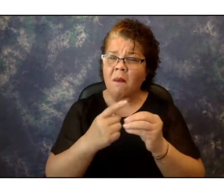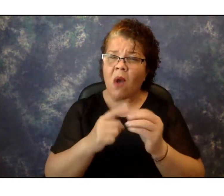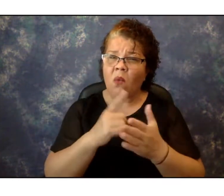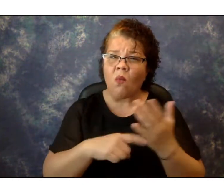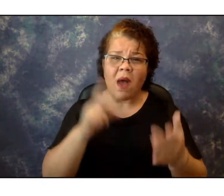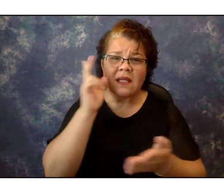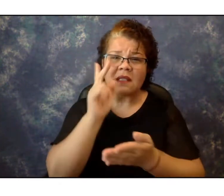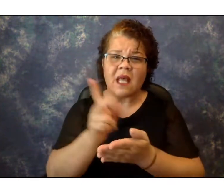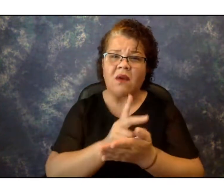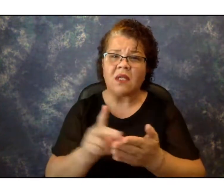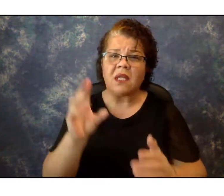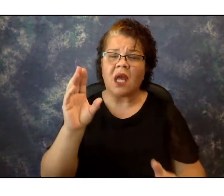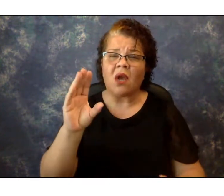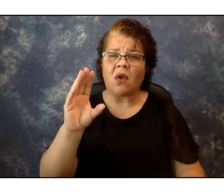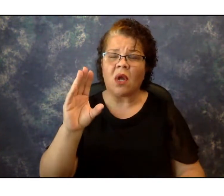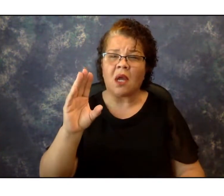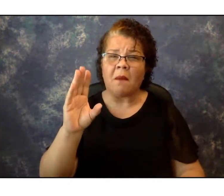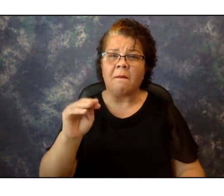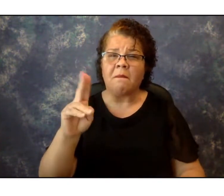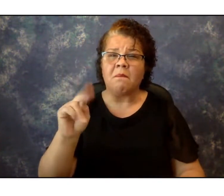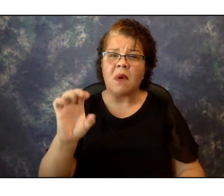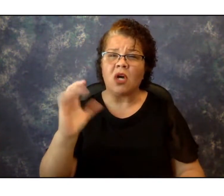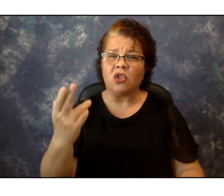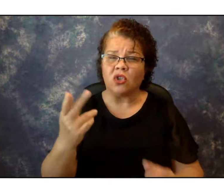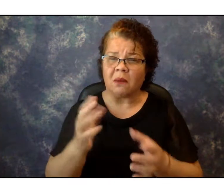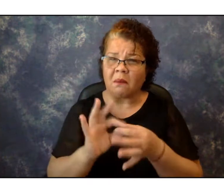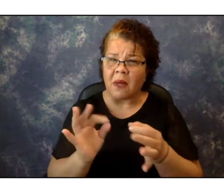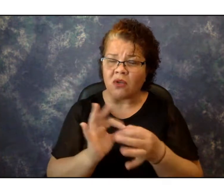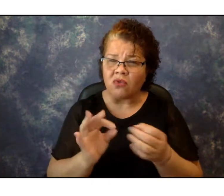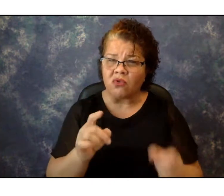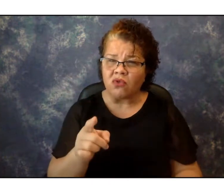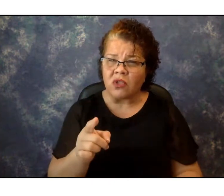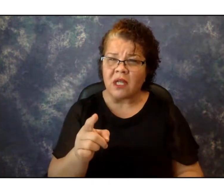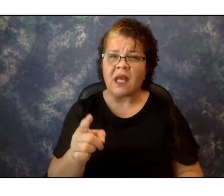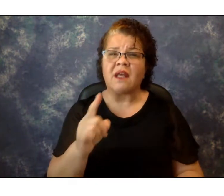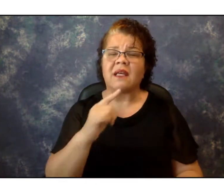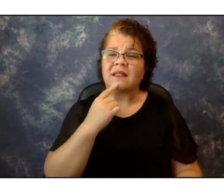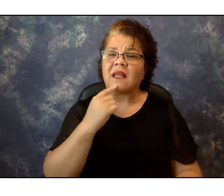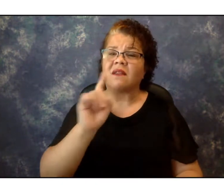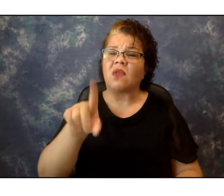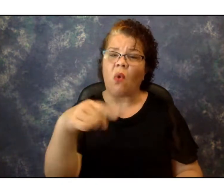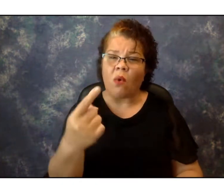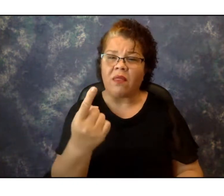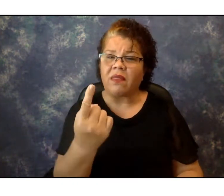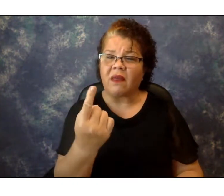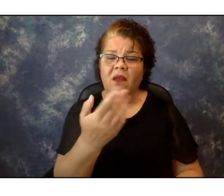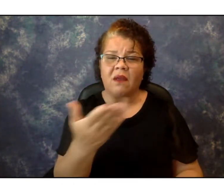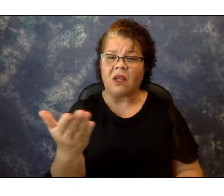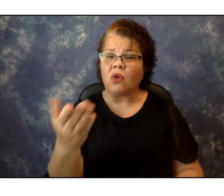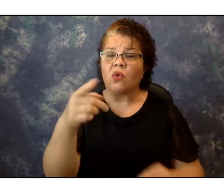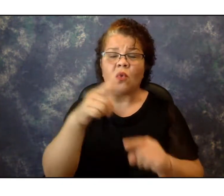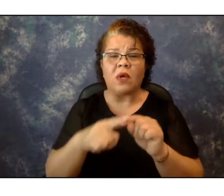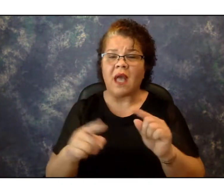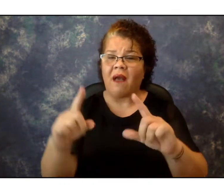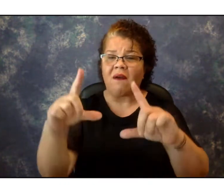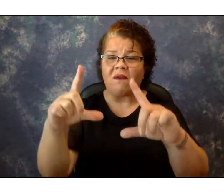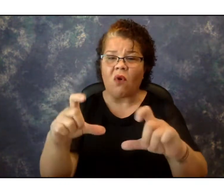predecessor, to make that the only thing that you cannot photograph in the museum.